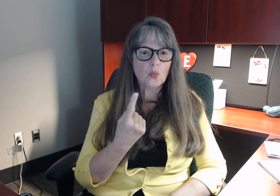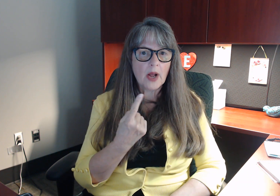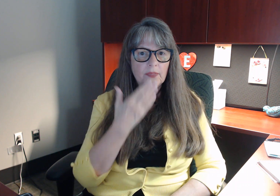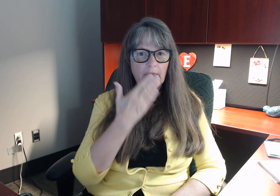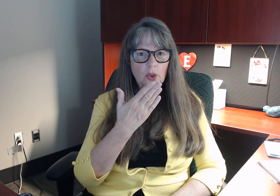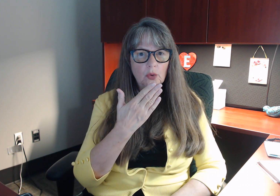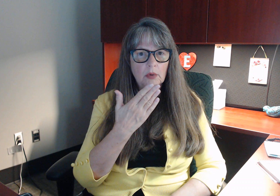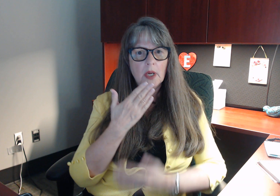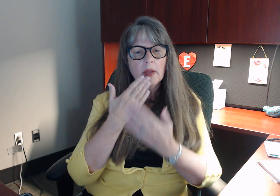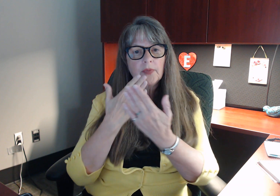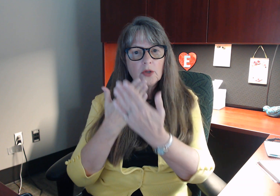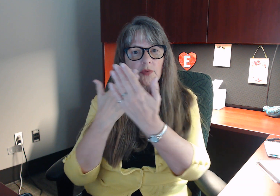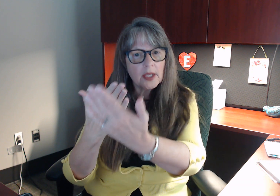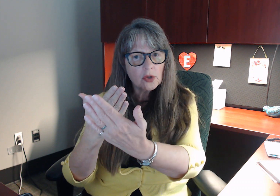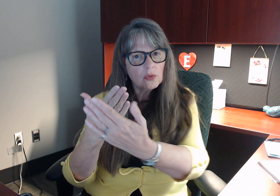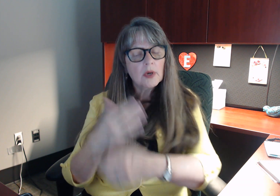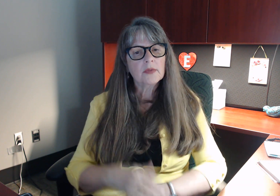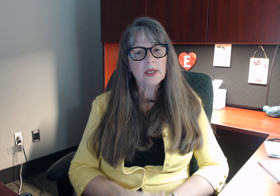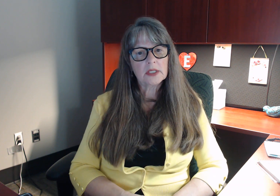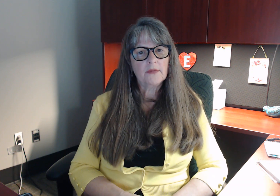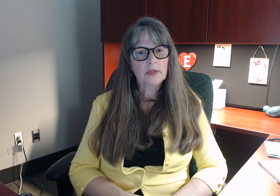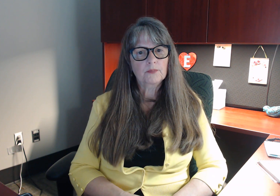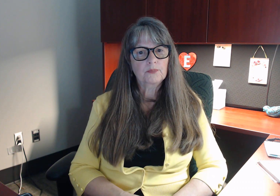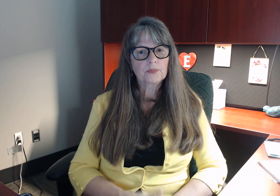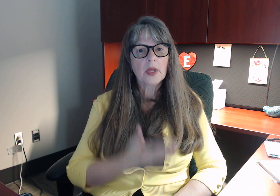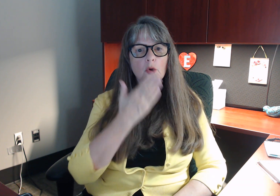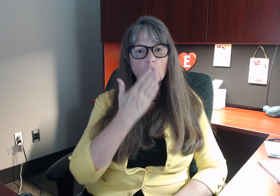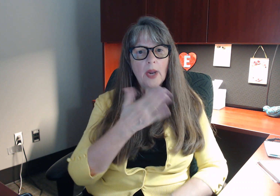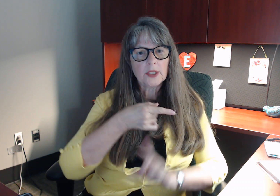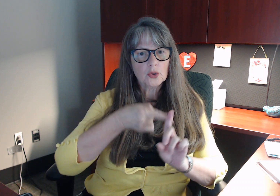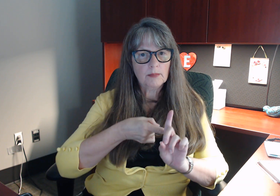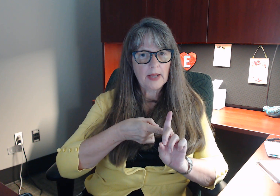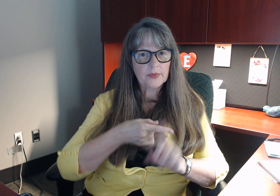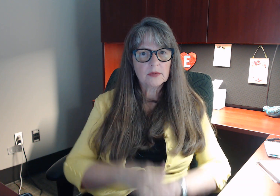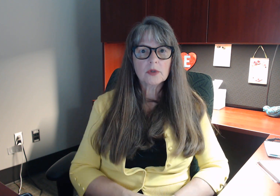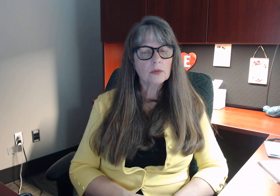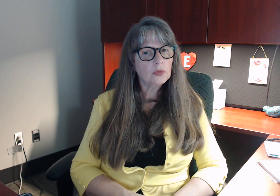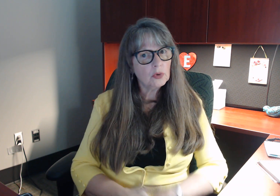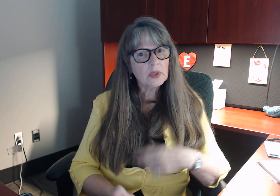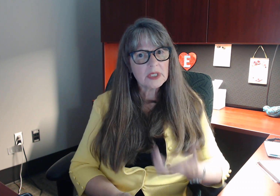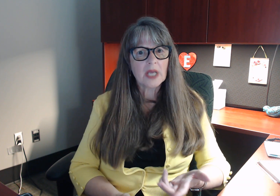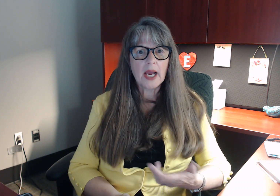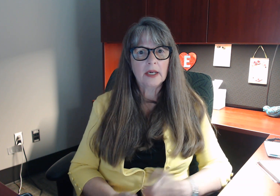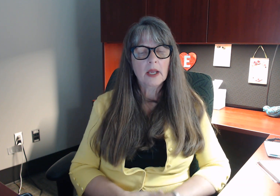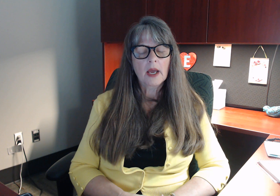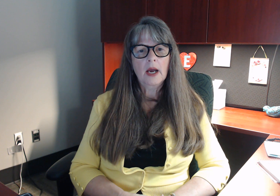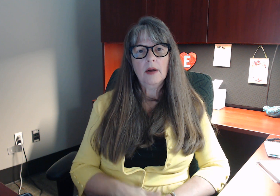one thank you. Thank you, Thanksgiving, gratitude month. So you can decide. That's